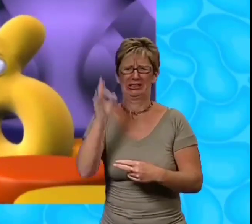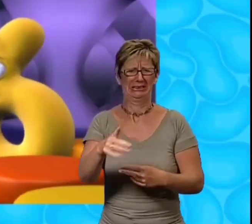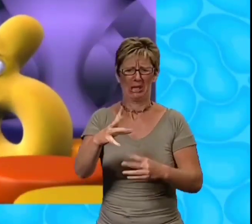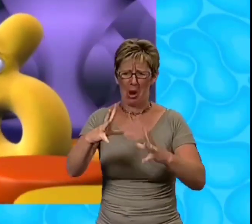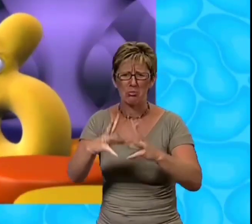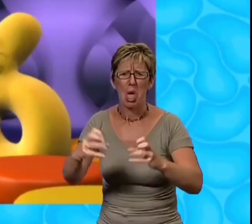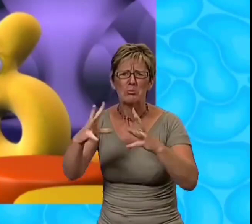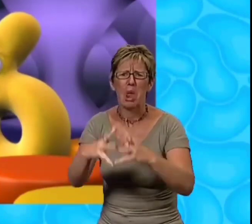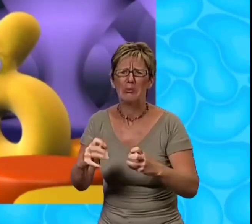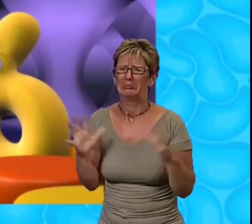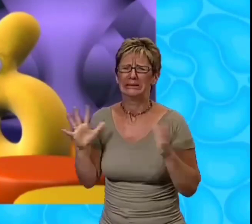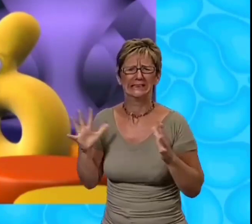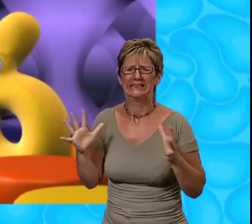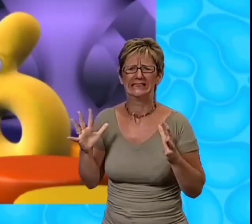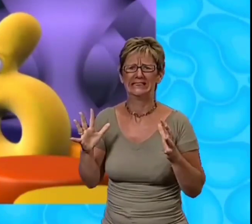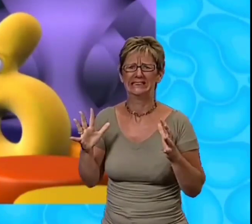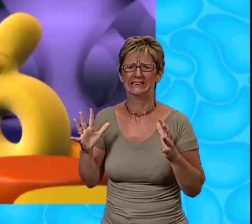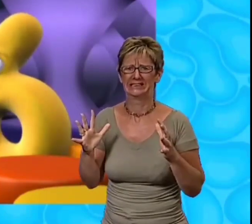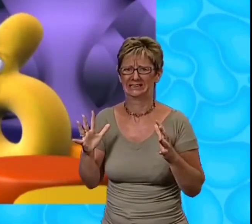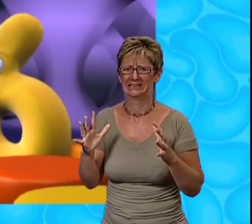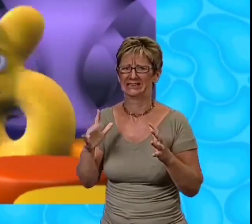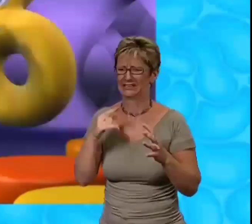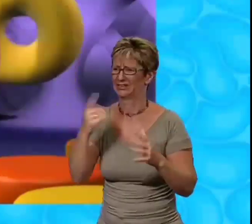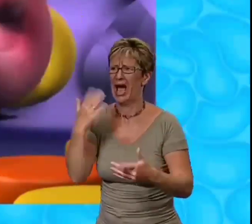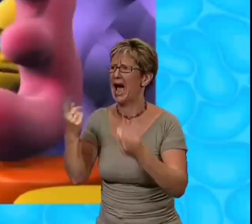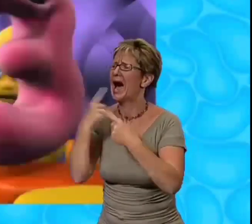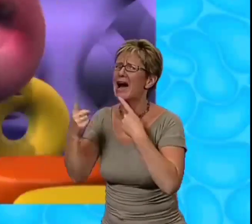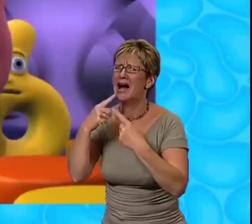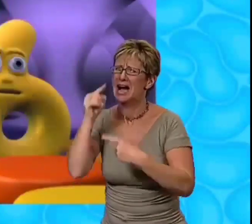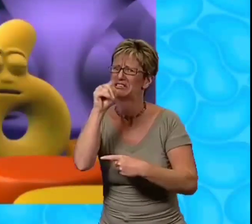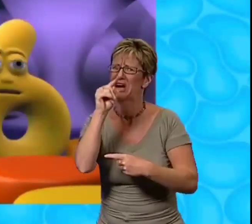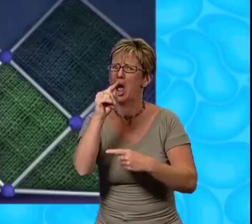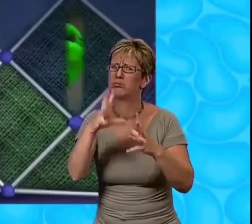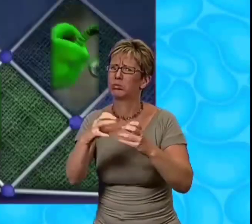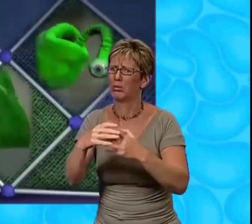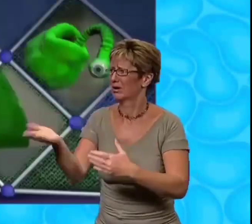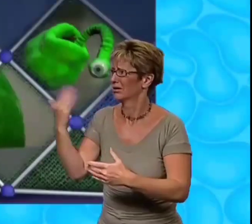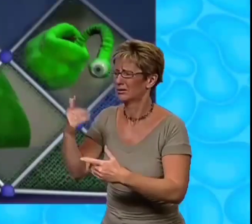see at a restaurant. Information about him on the screen now!